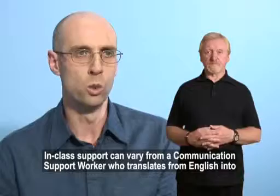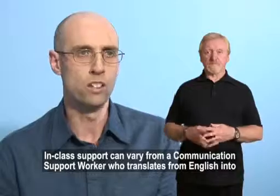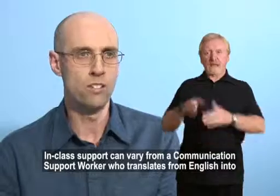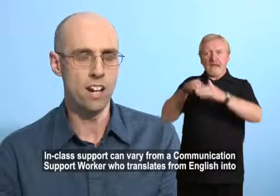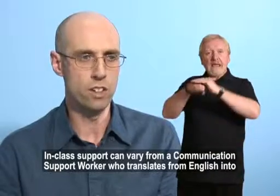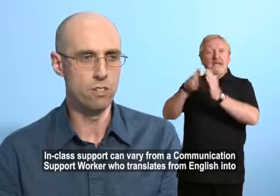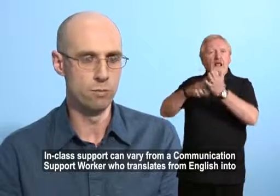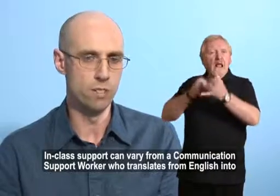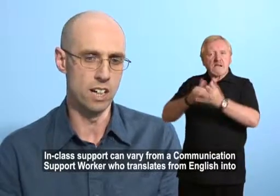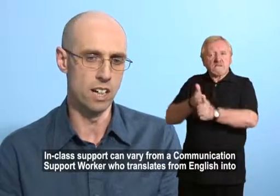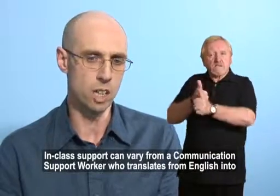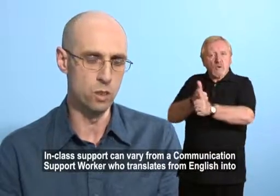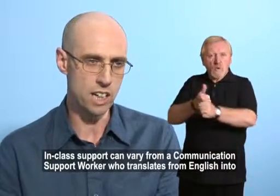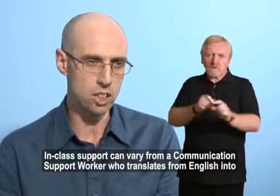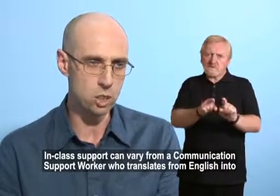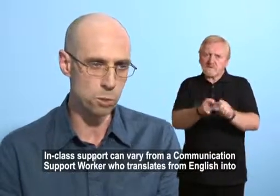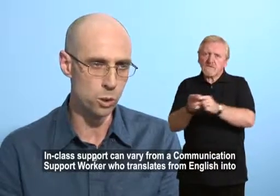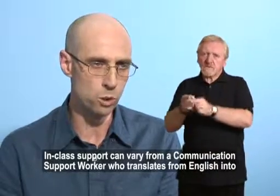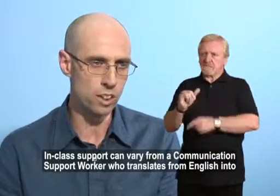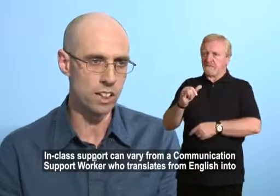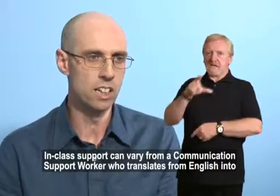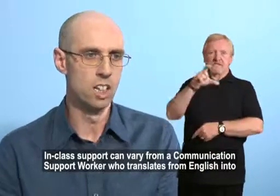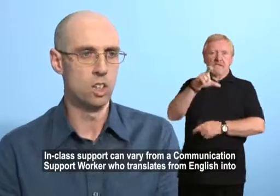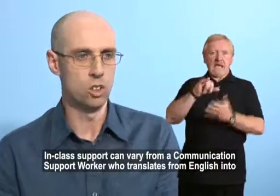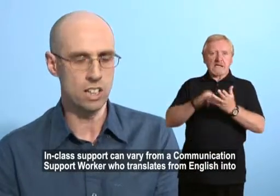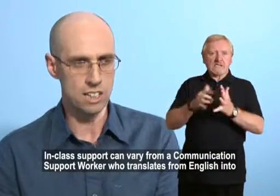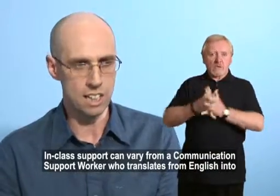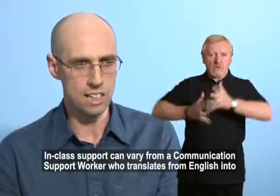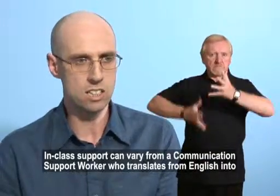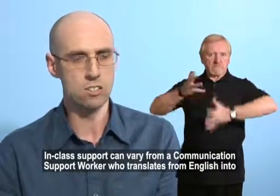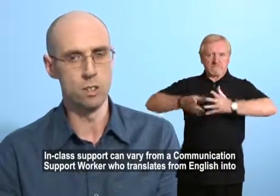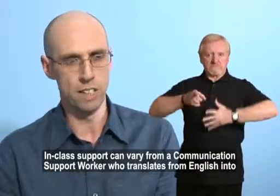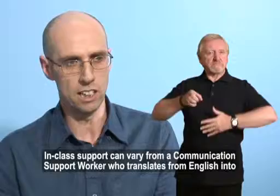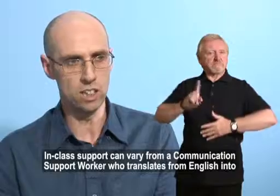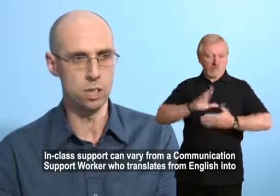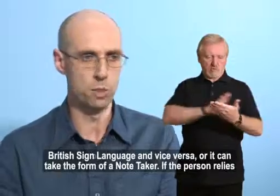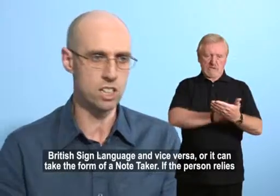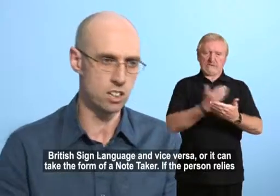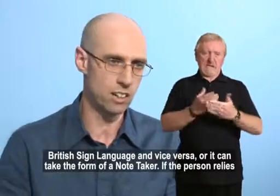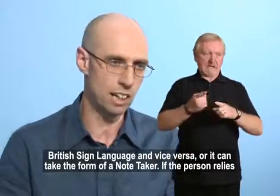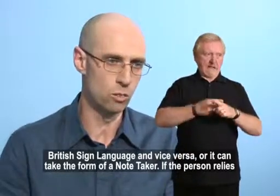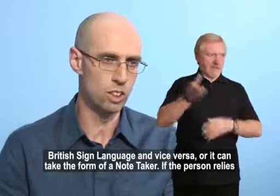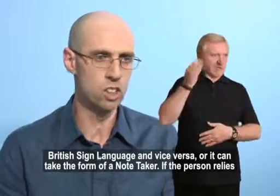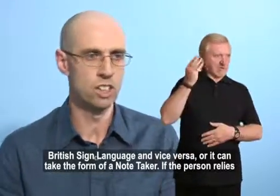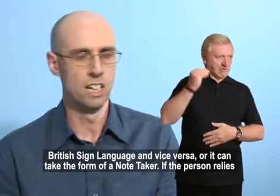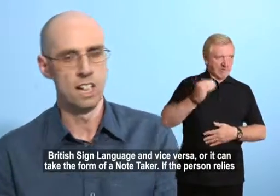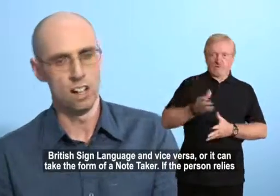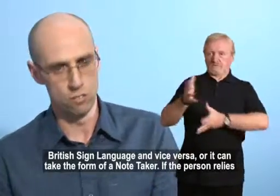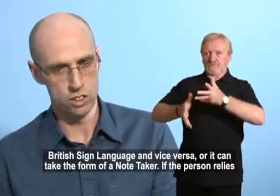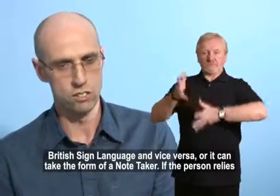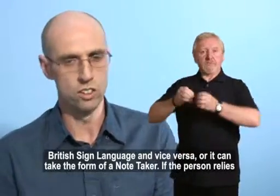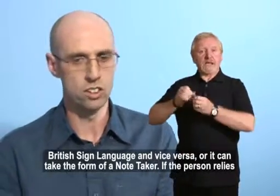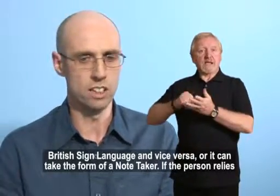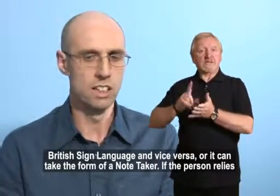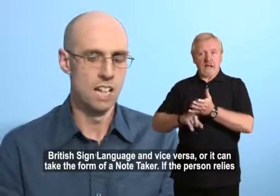In-class support can vary from a communication support worker who translates from English into British Sign Language